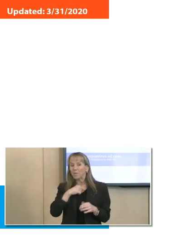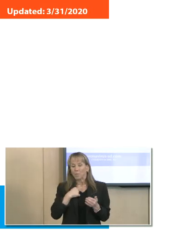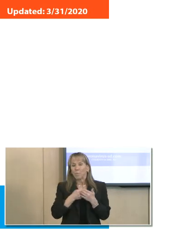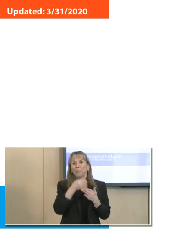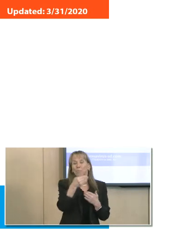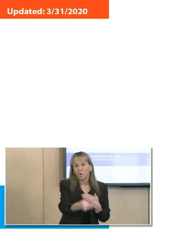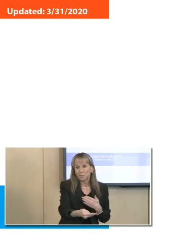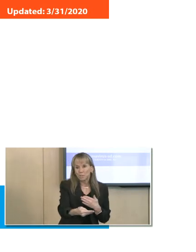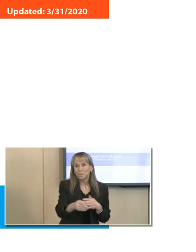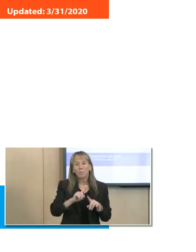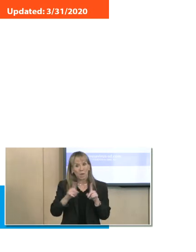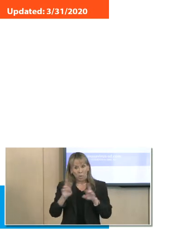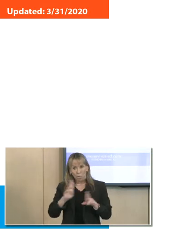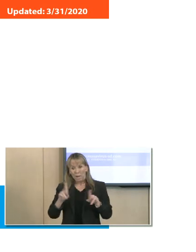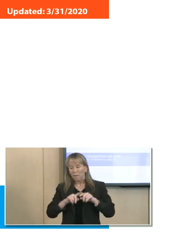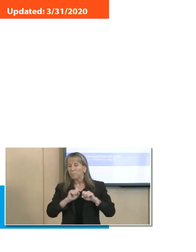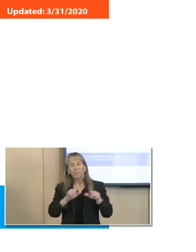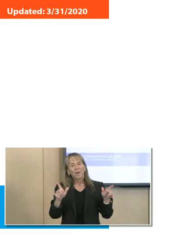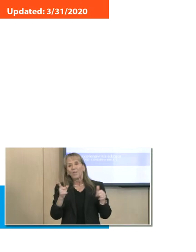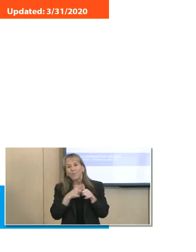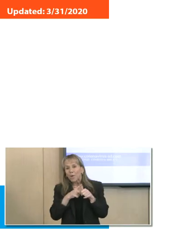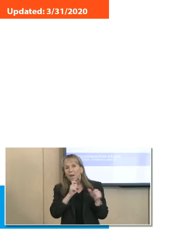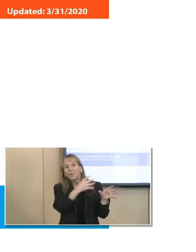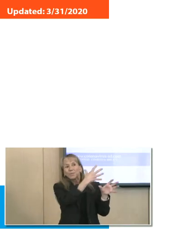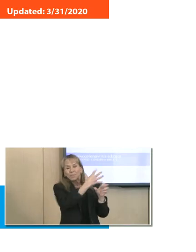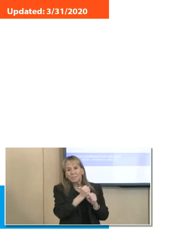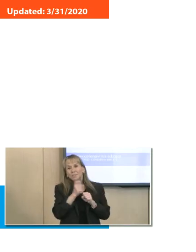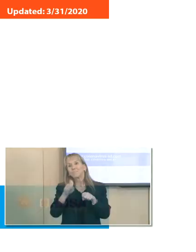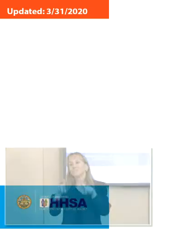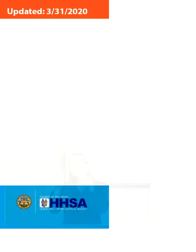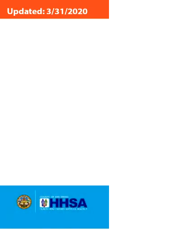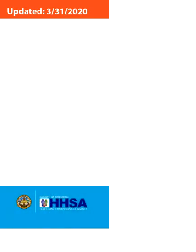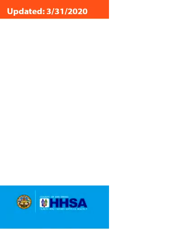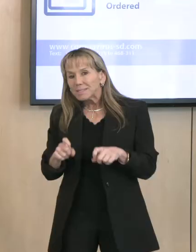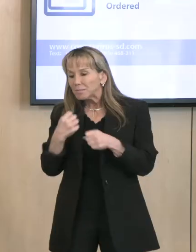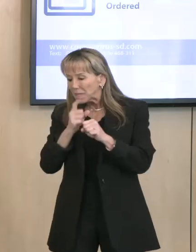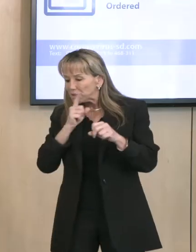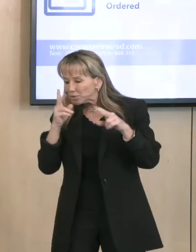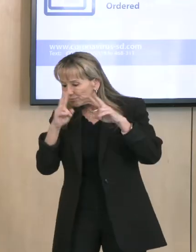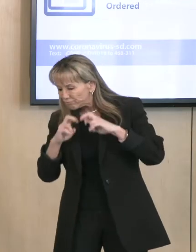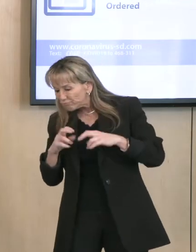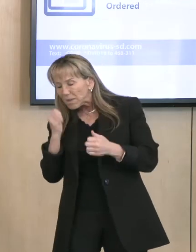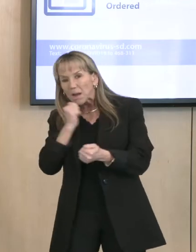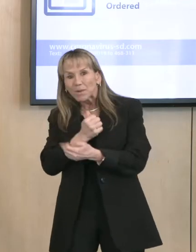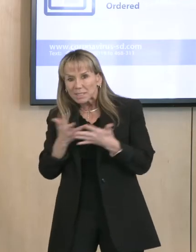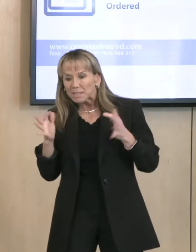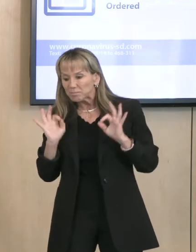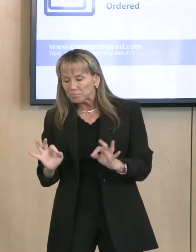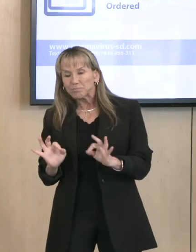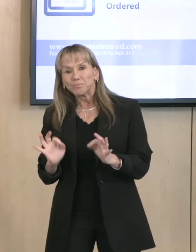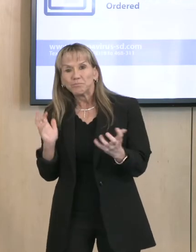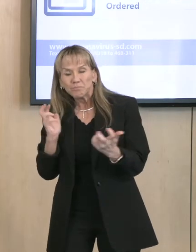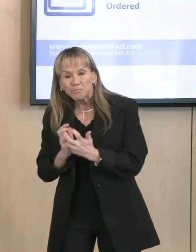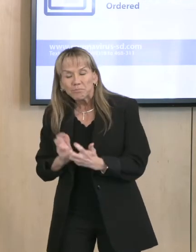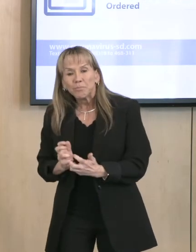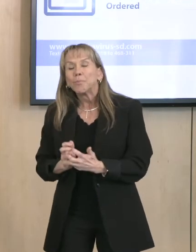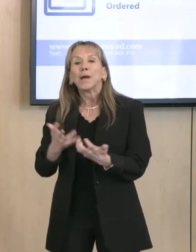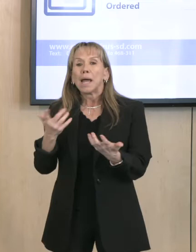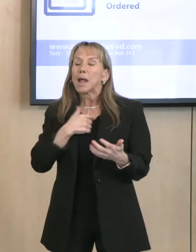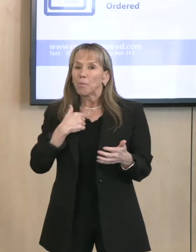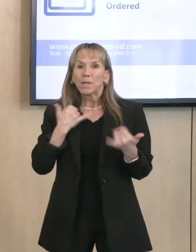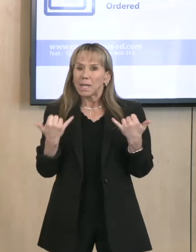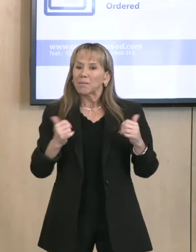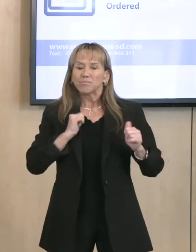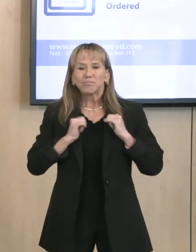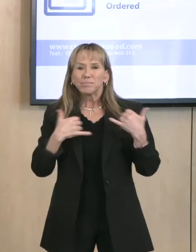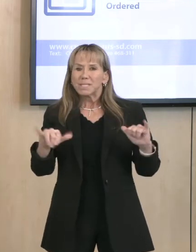not ready to deploy until we receive them and we test them and we inventory them and we make sure that they have all of the components necessary. And we are aggressively looking